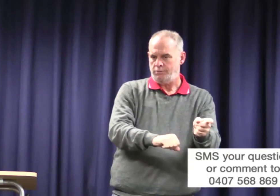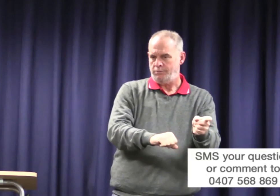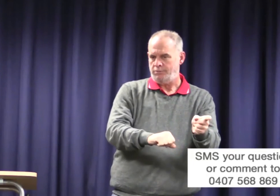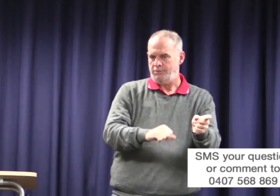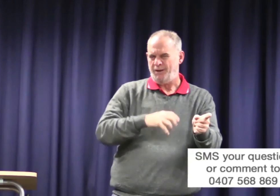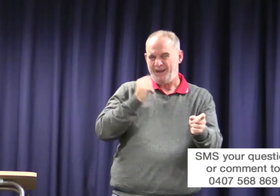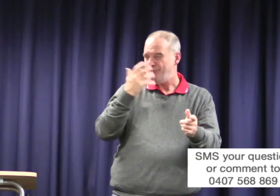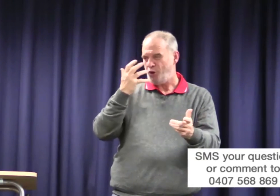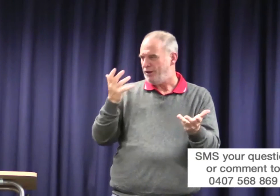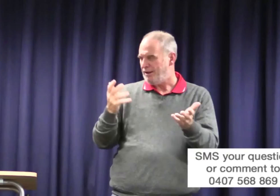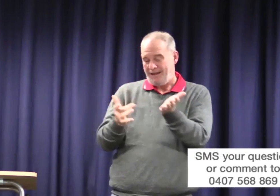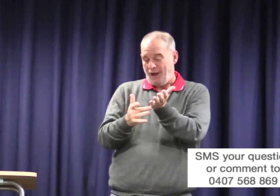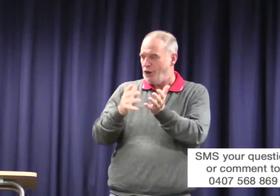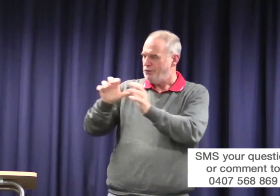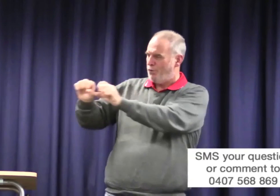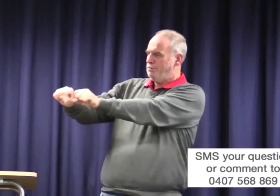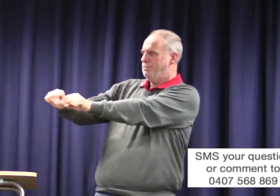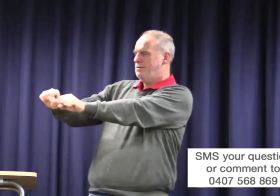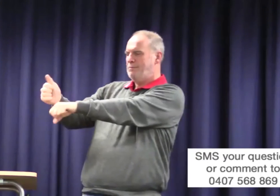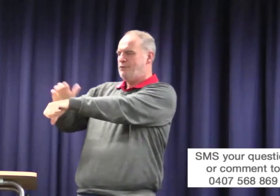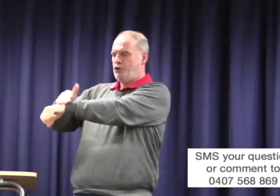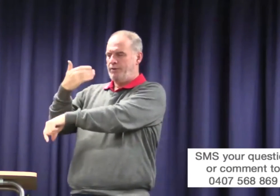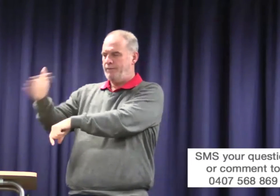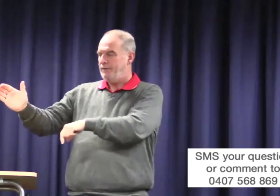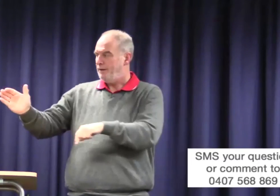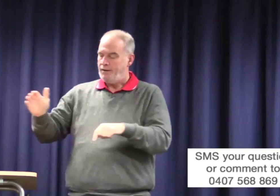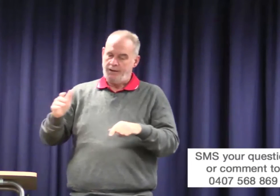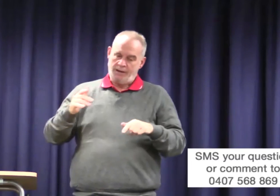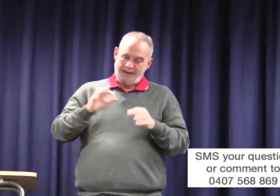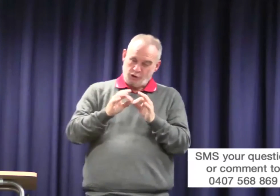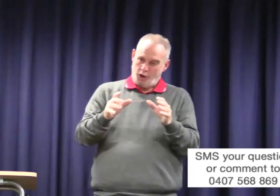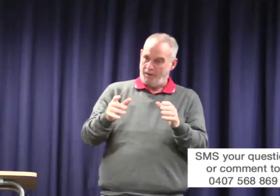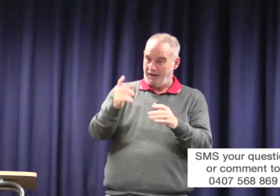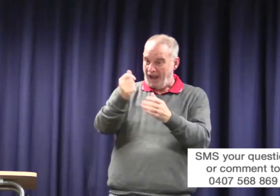for everybody. Some people prefer that face-to-face engagement.